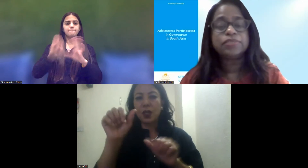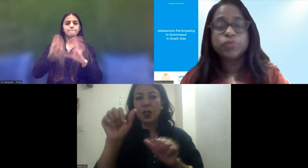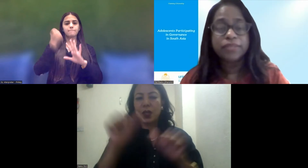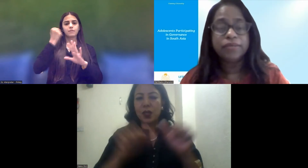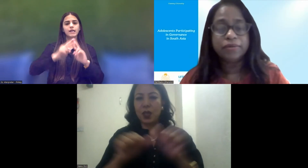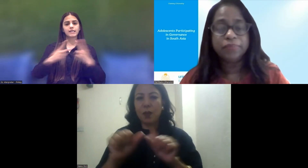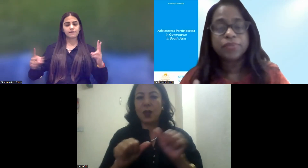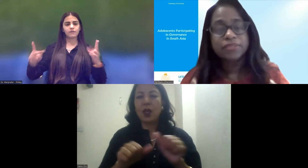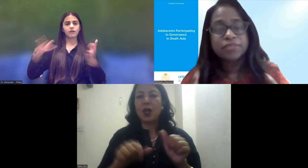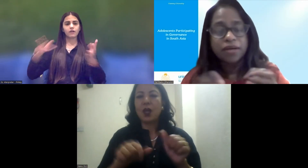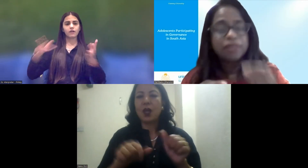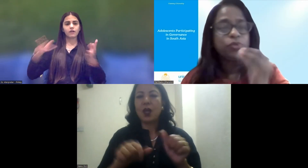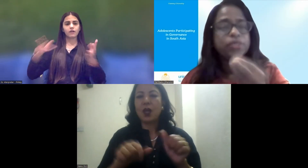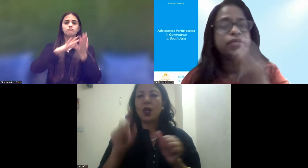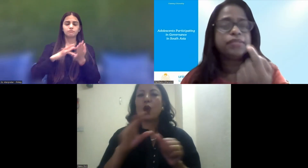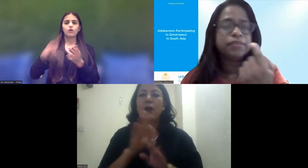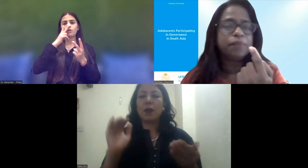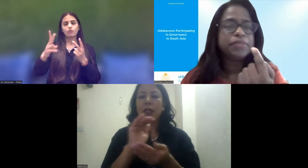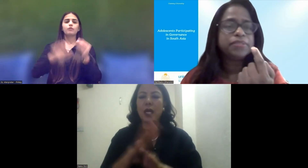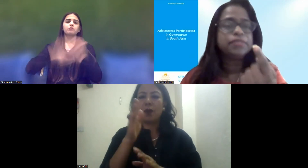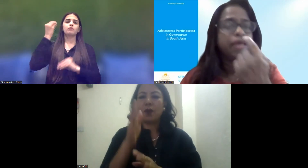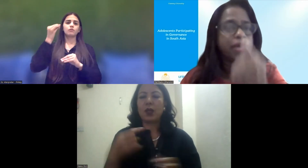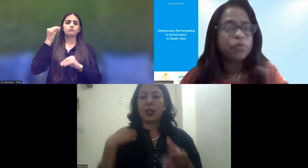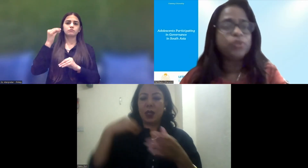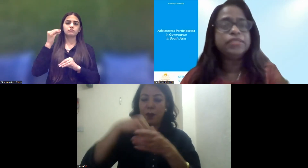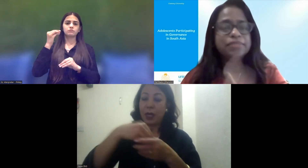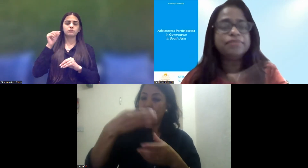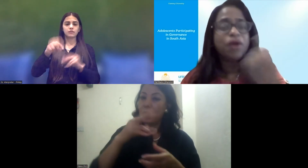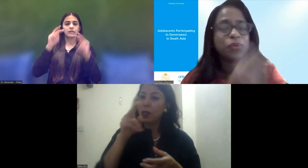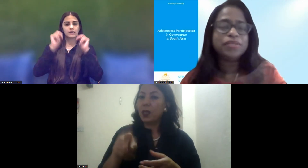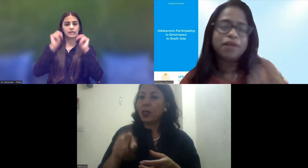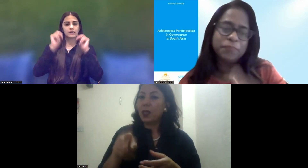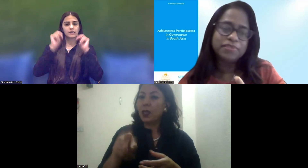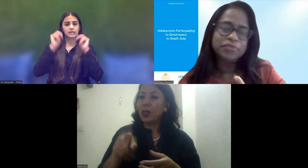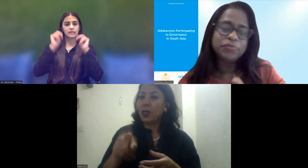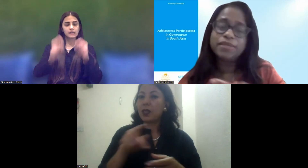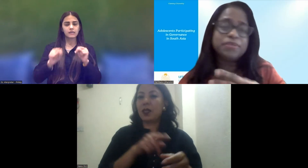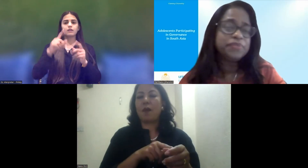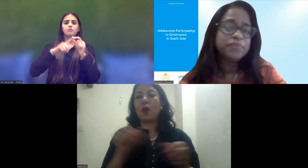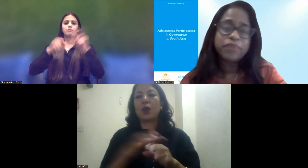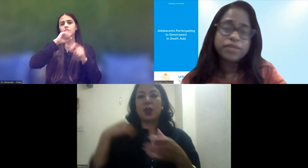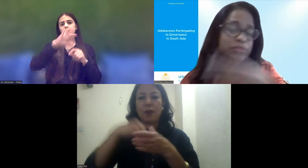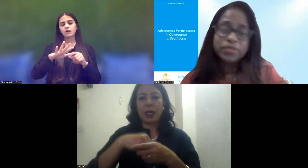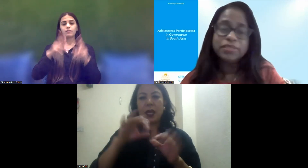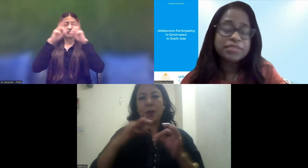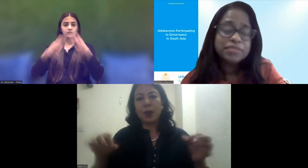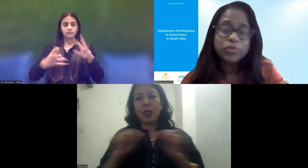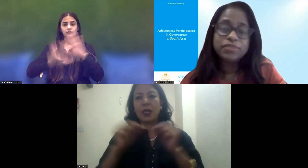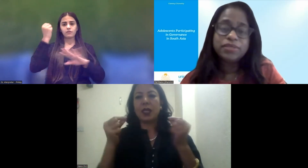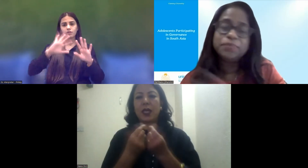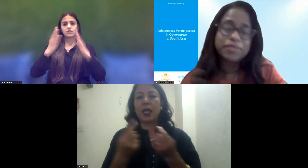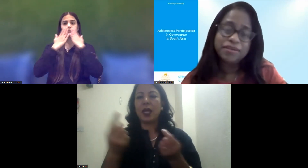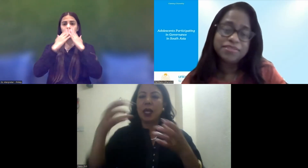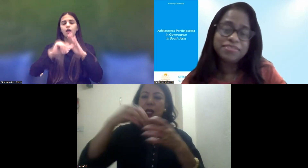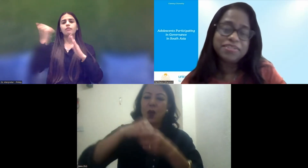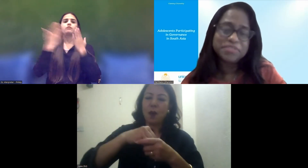sectors together because they start looking at the young person and all the needs around the young person. So that's something we are finding not just in your